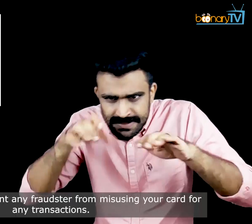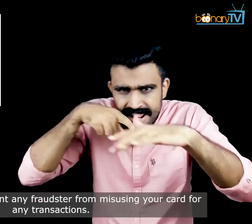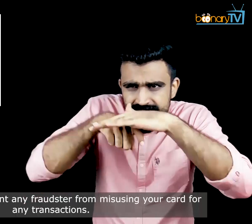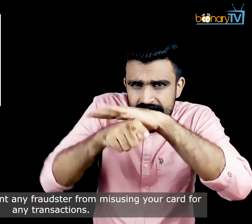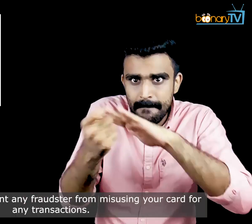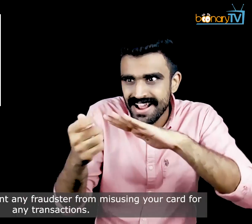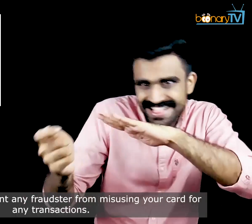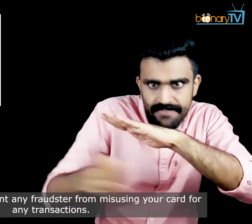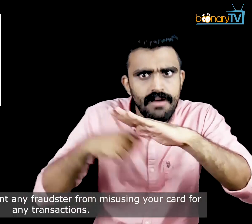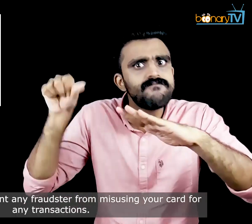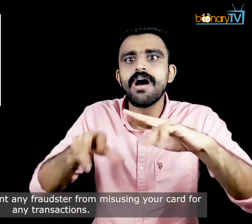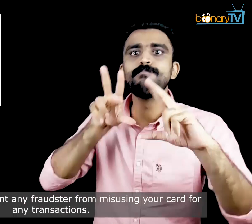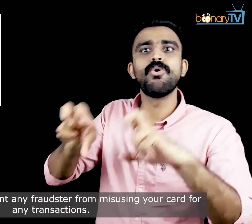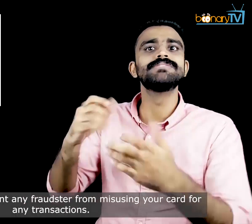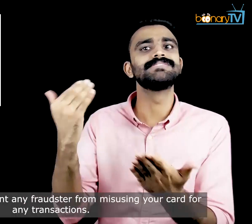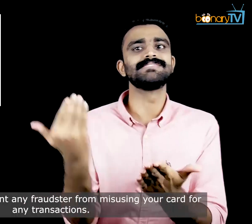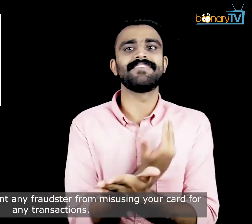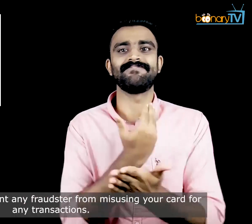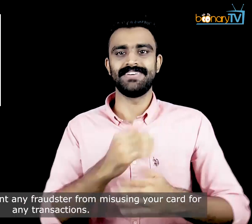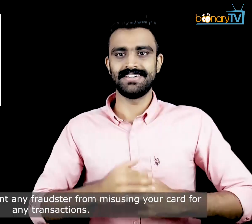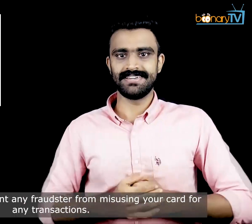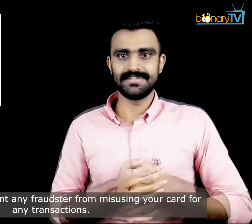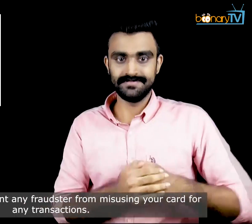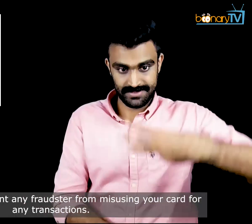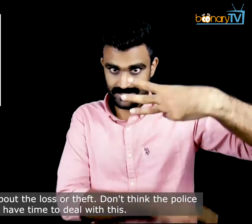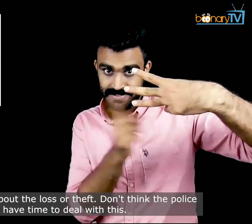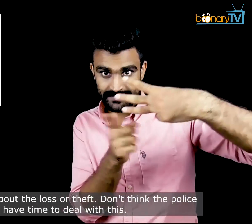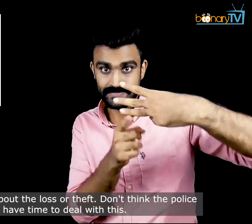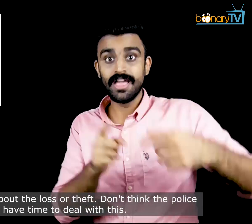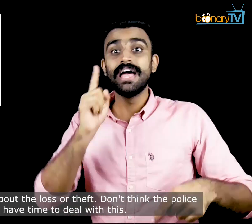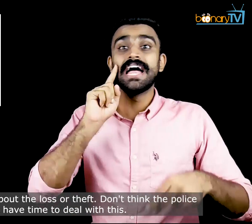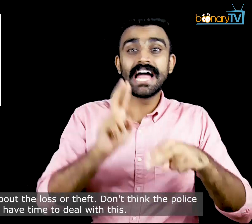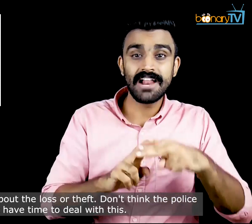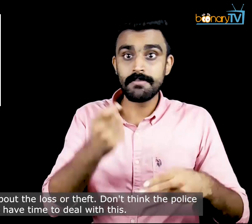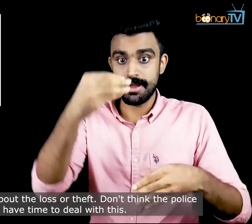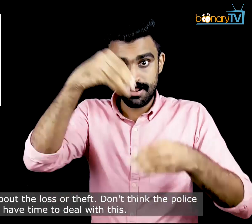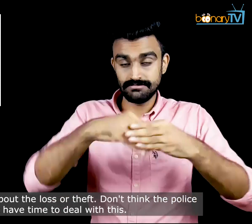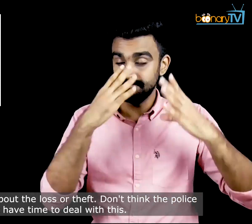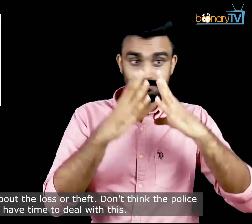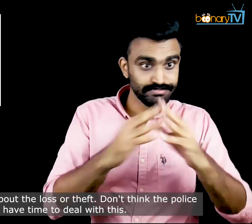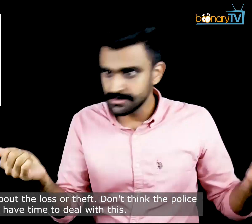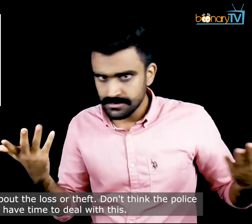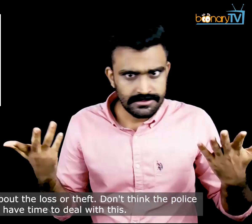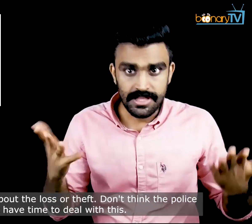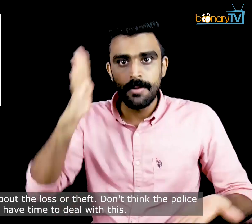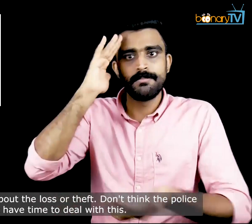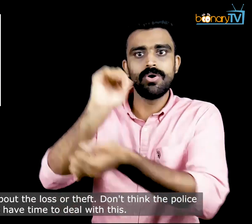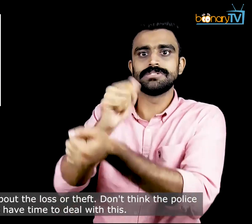your card for any transactions. Number 3, inform the cops about the loss or